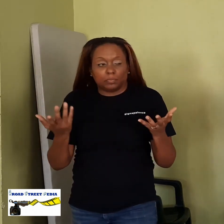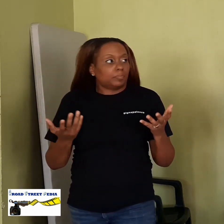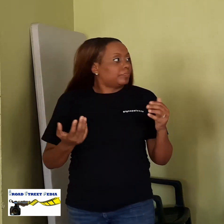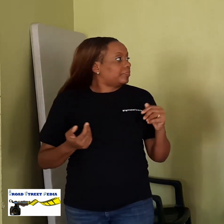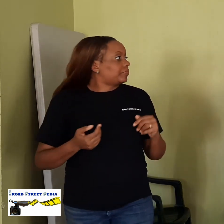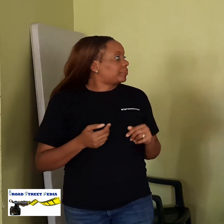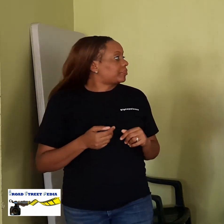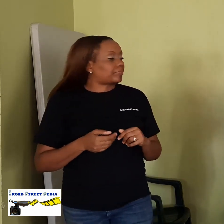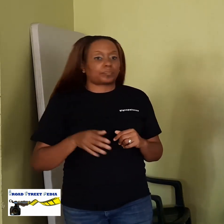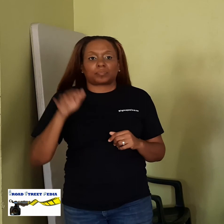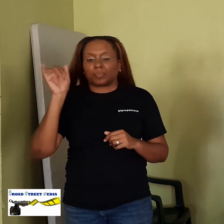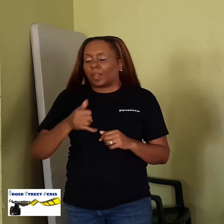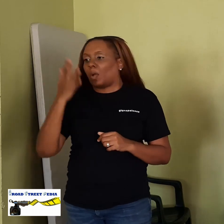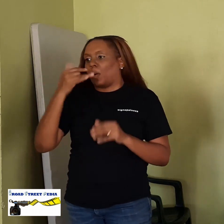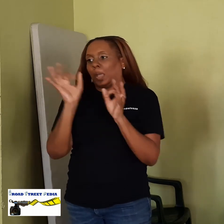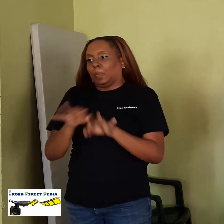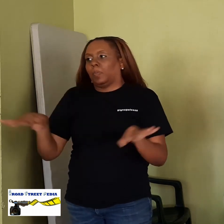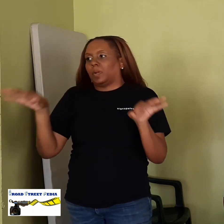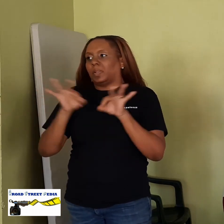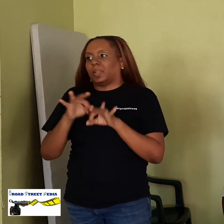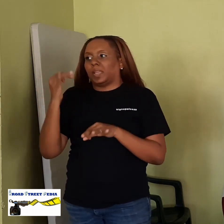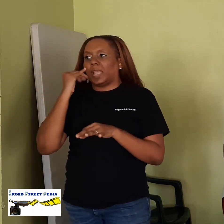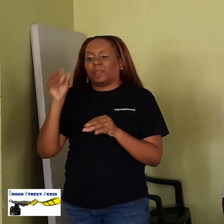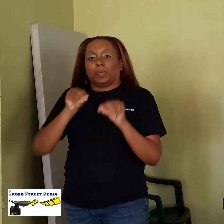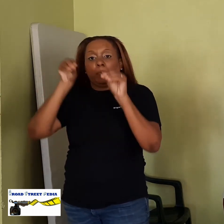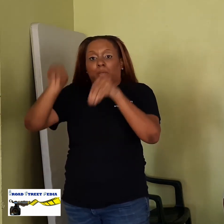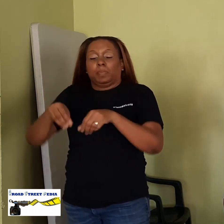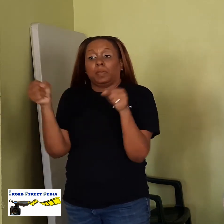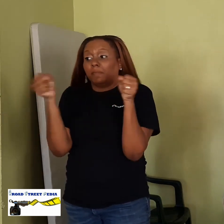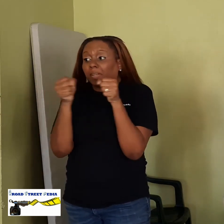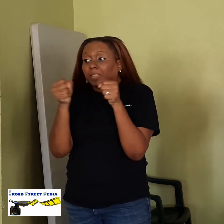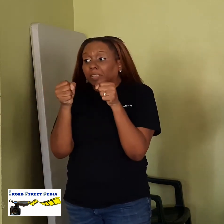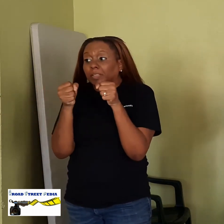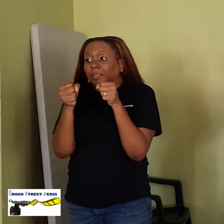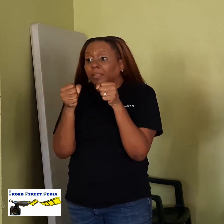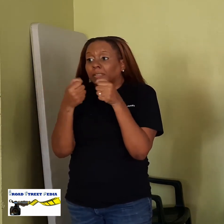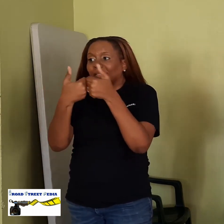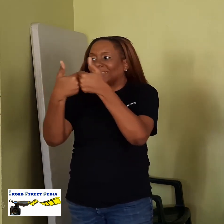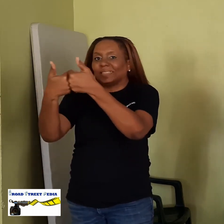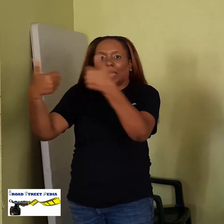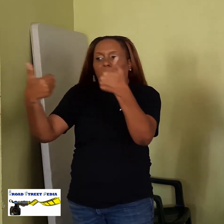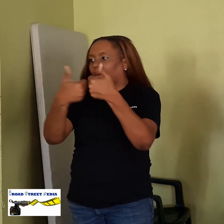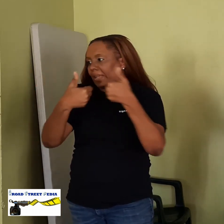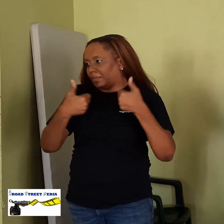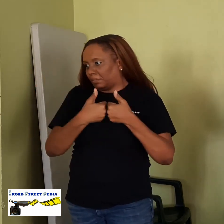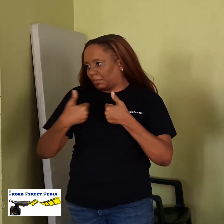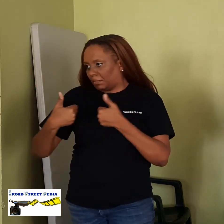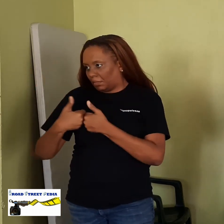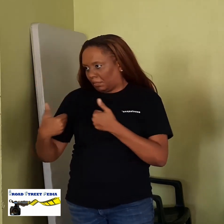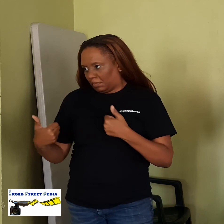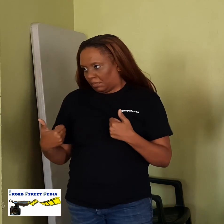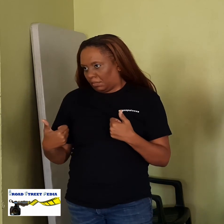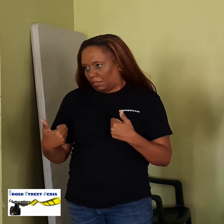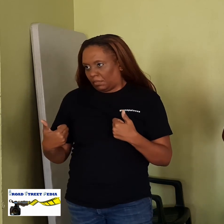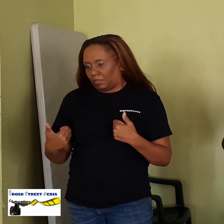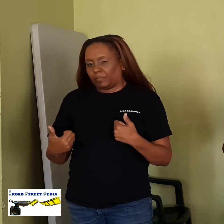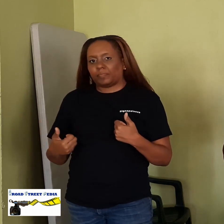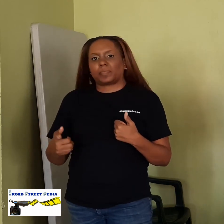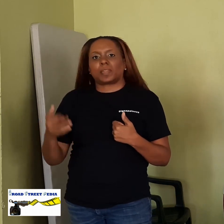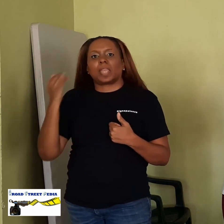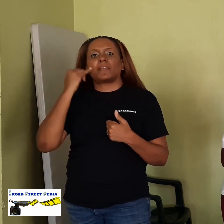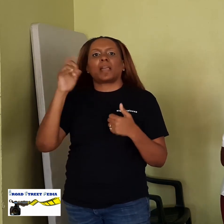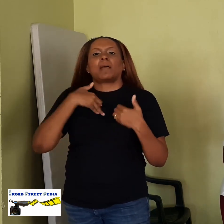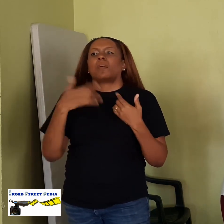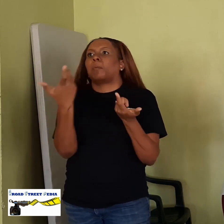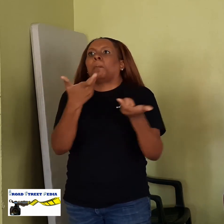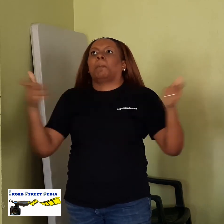And that's why it's important, if you place them in the fridge, that you separate them. And when you get into big farming, and you have to store your stuff at